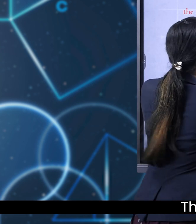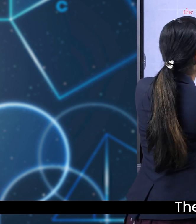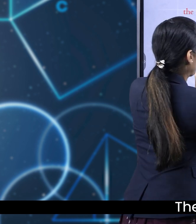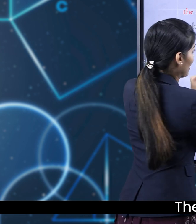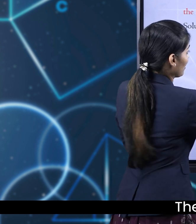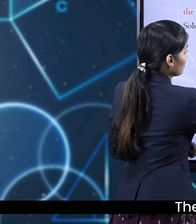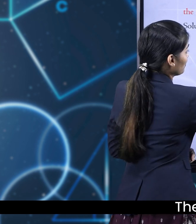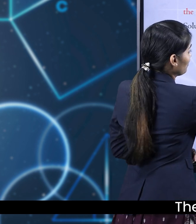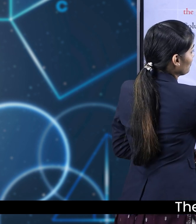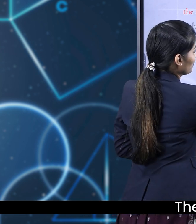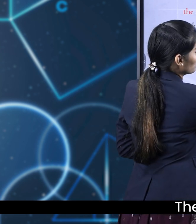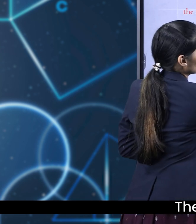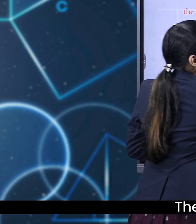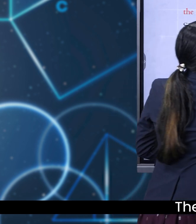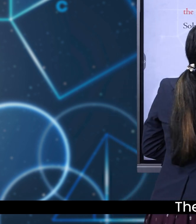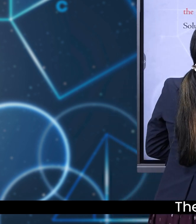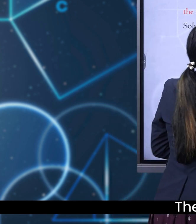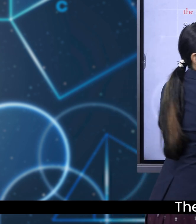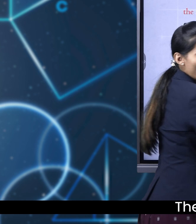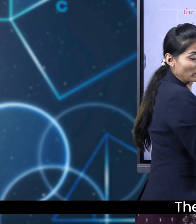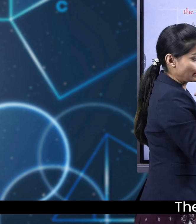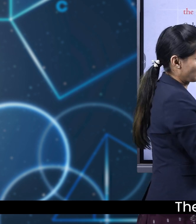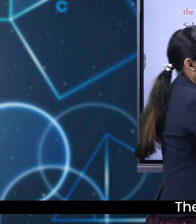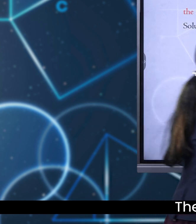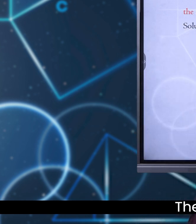The breadth of the field is equal to 40 meter.